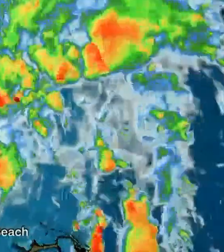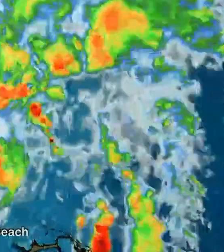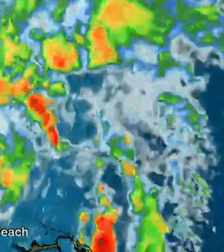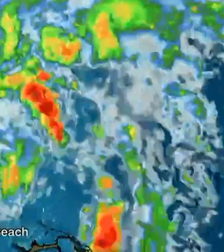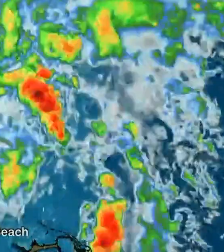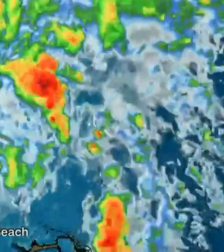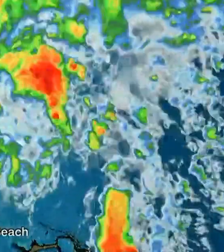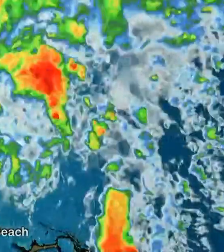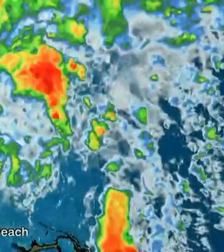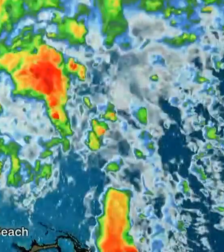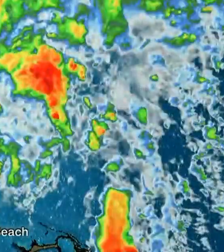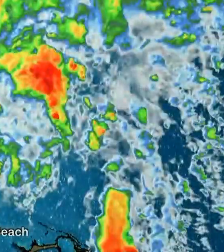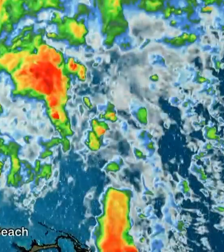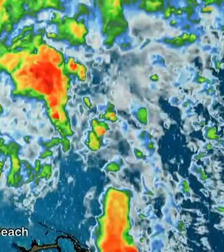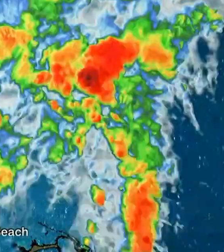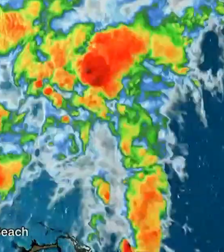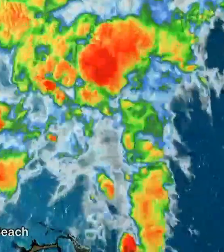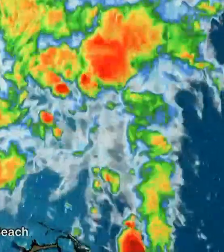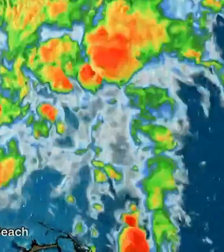much.